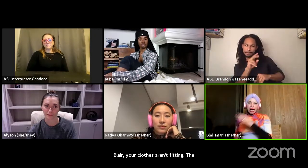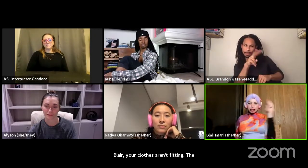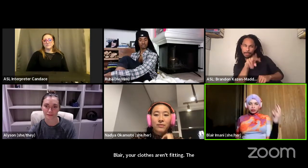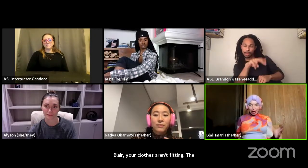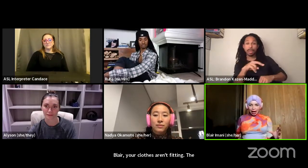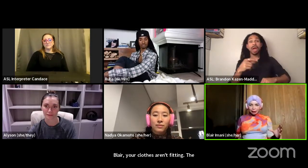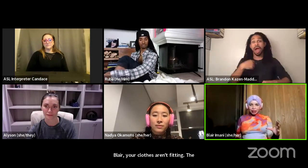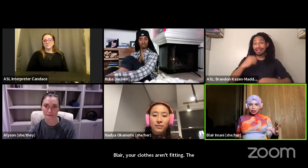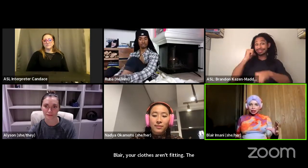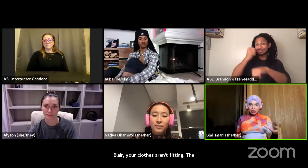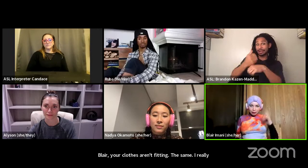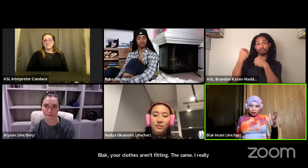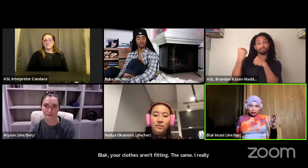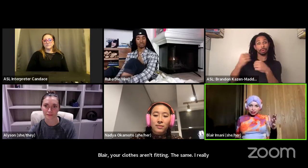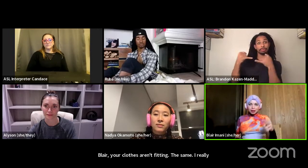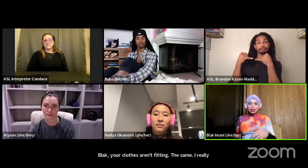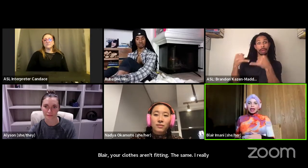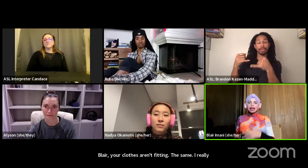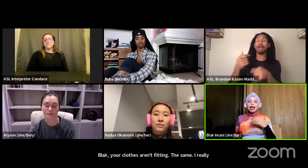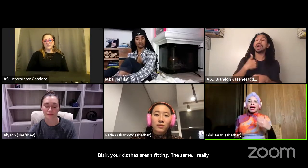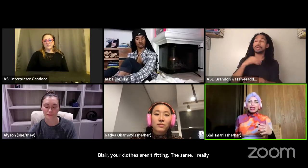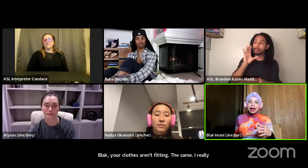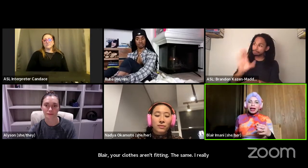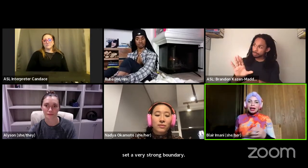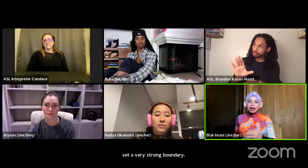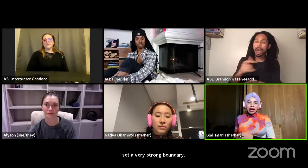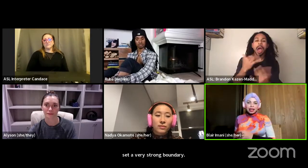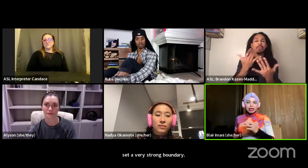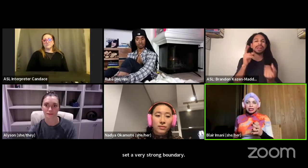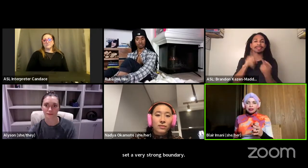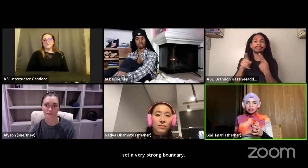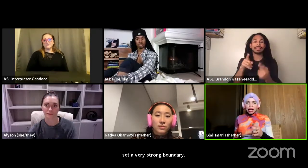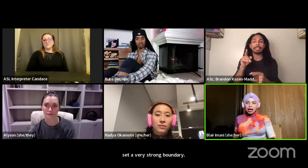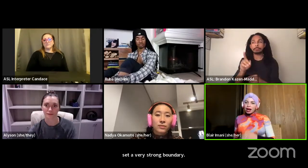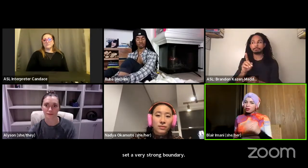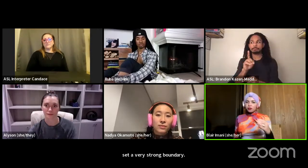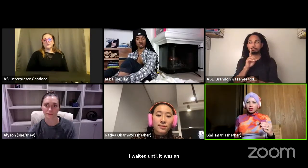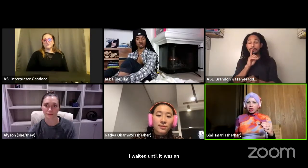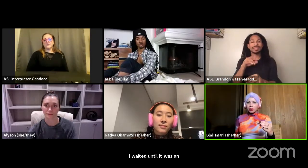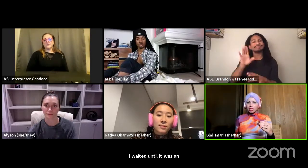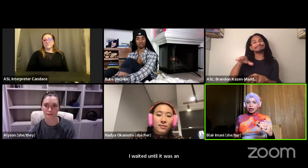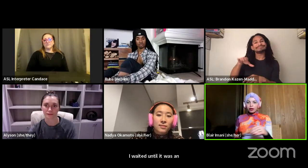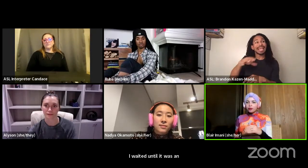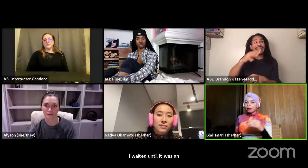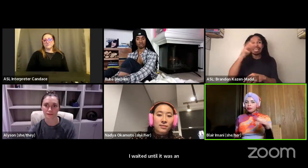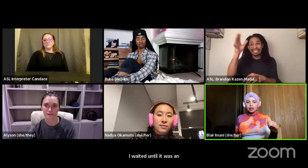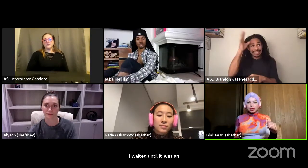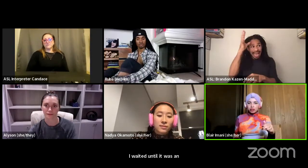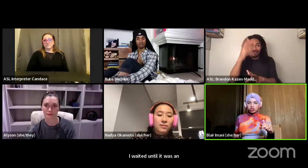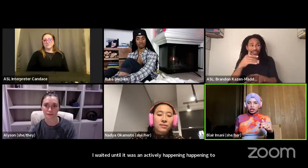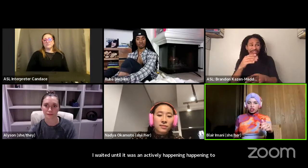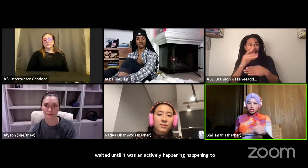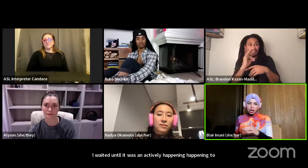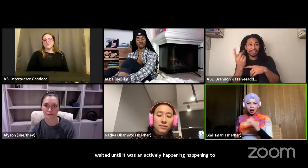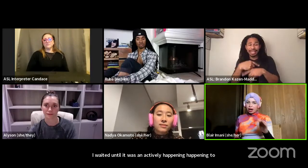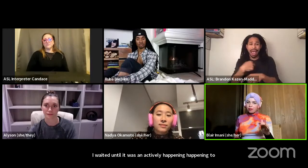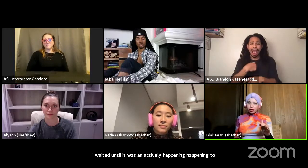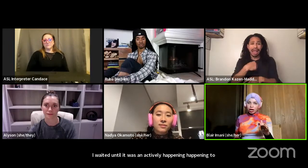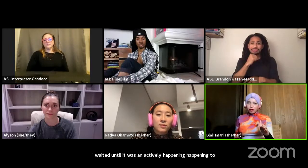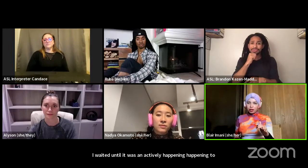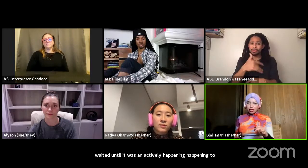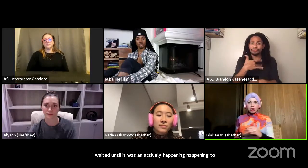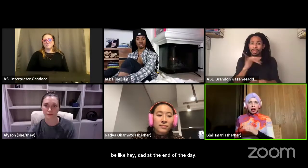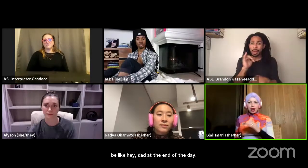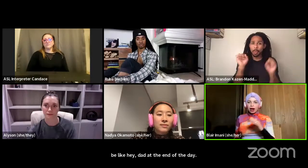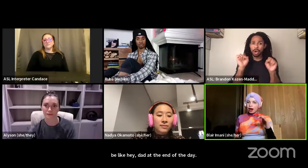until it wasn't actively happening to be like, hey, Dad, at the end of the day, I don't feel like working out. My body is changing.